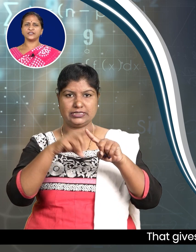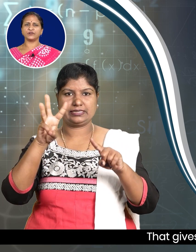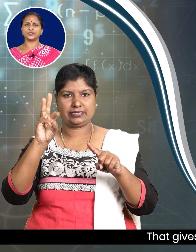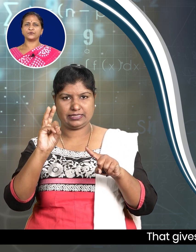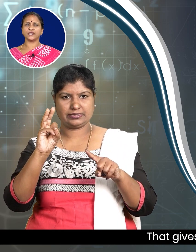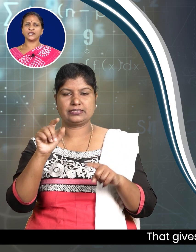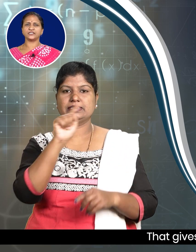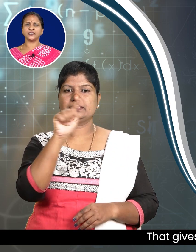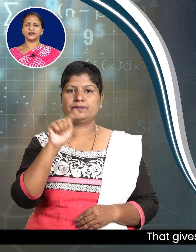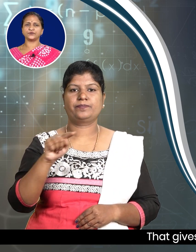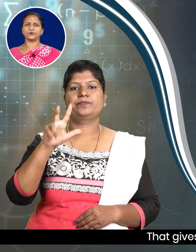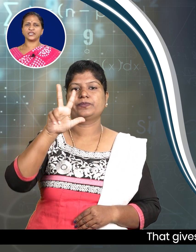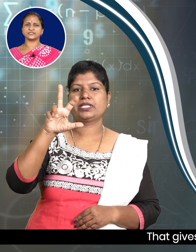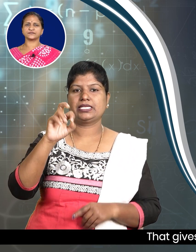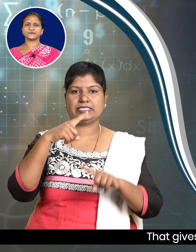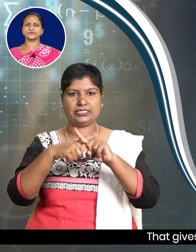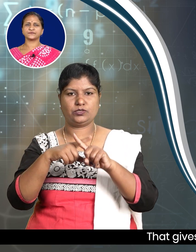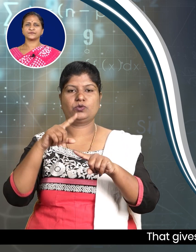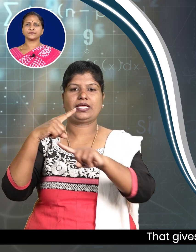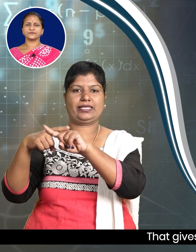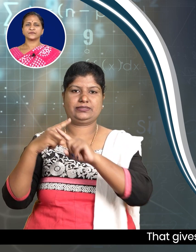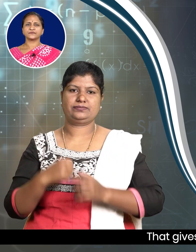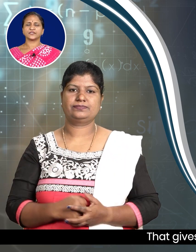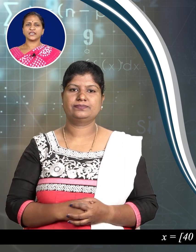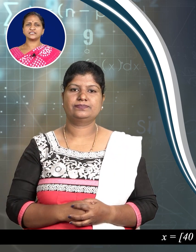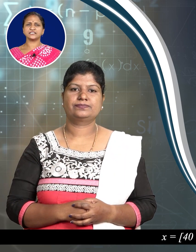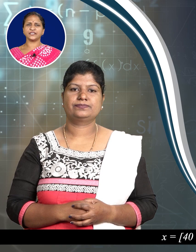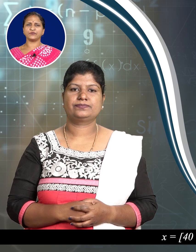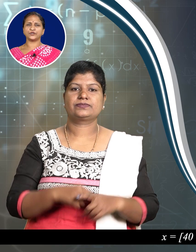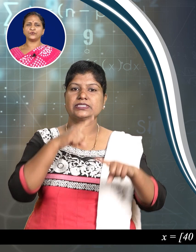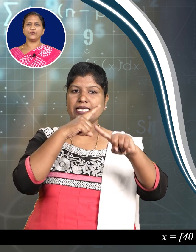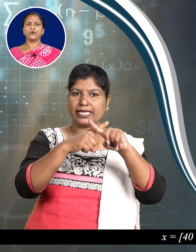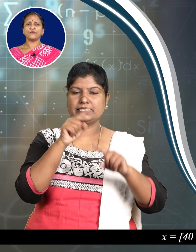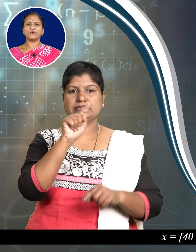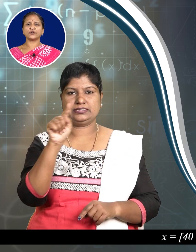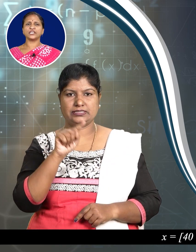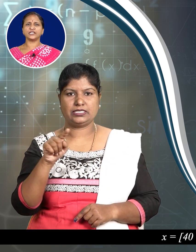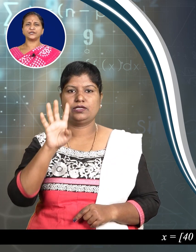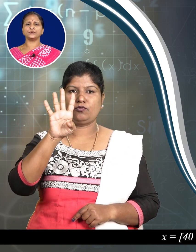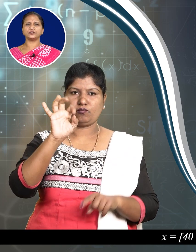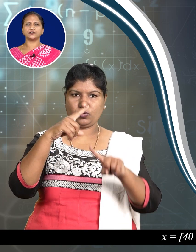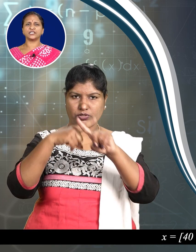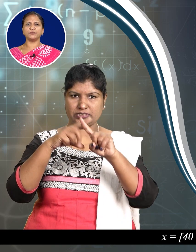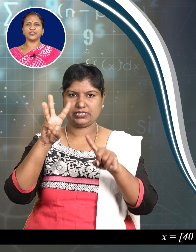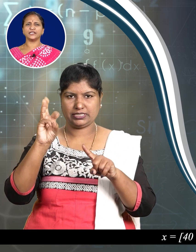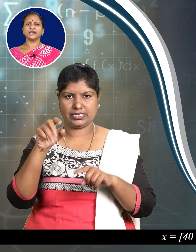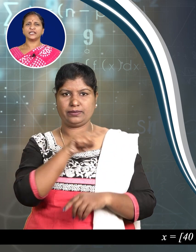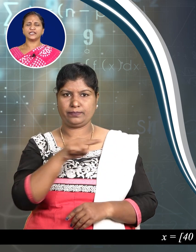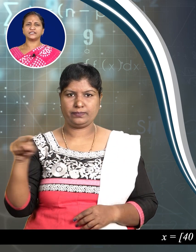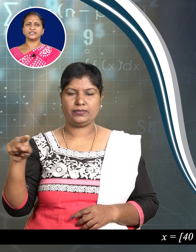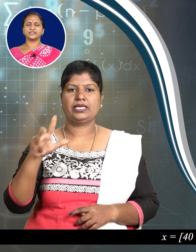is equal to 80 into x. X is equal to 40 into 30